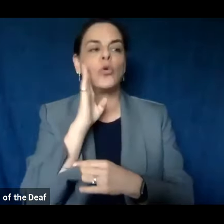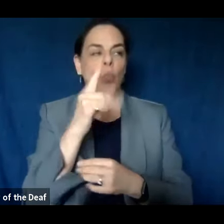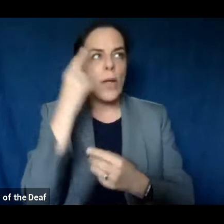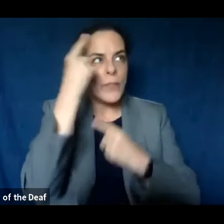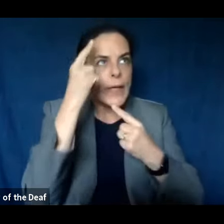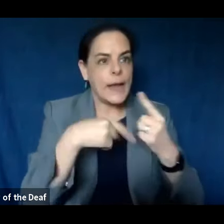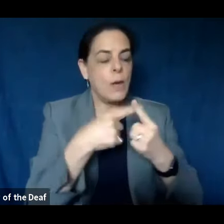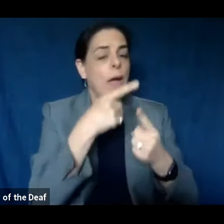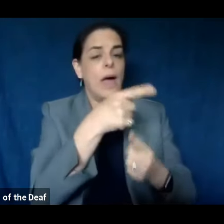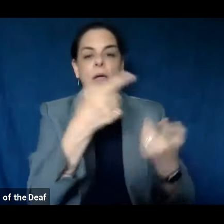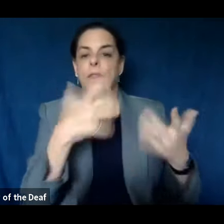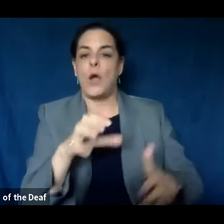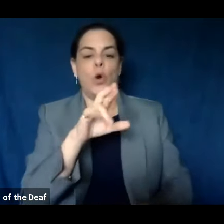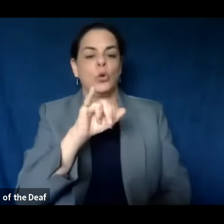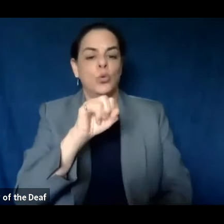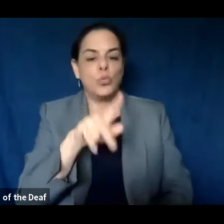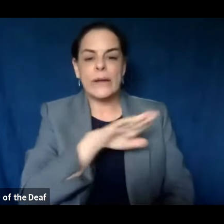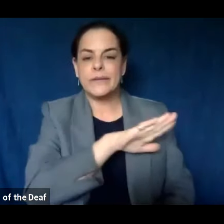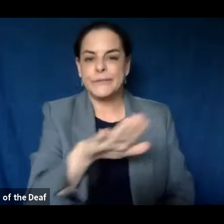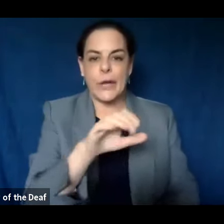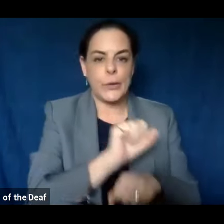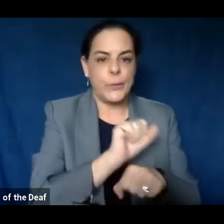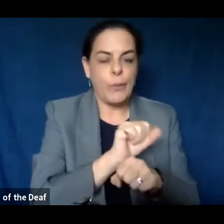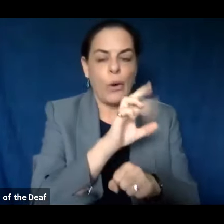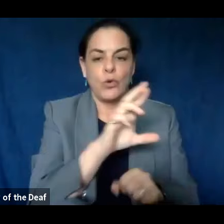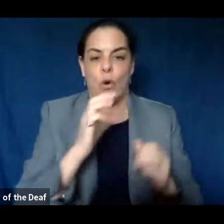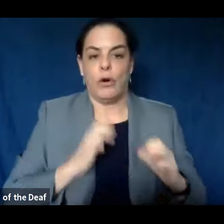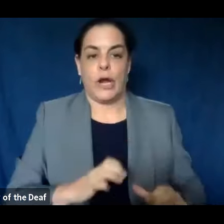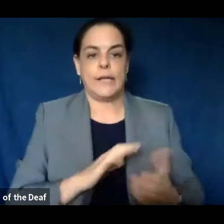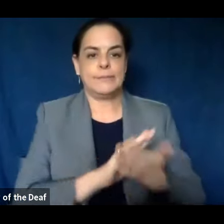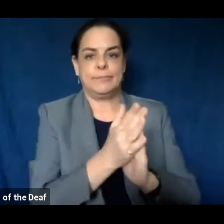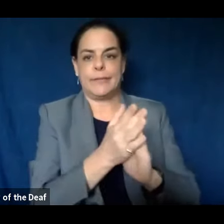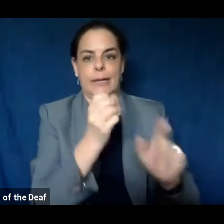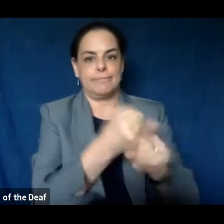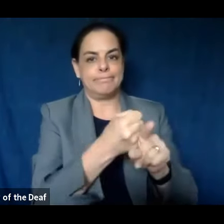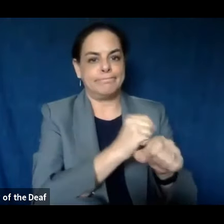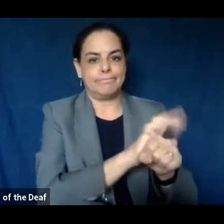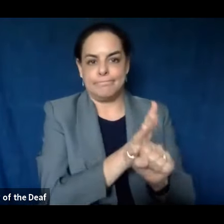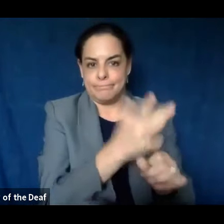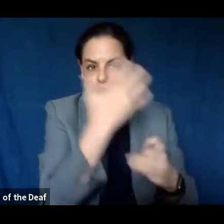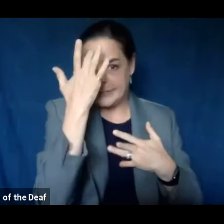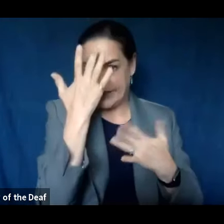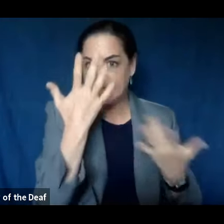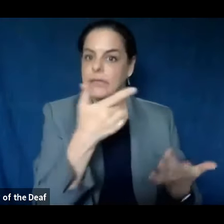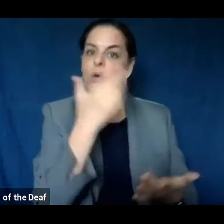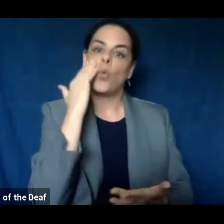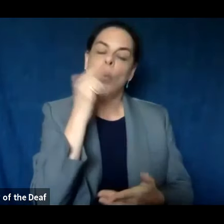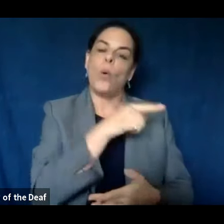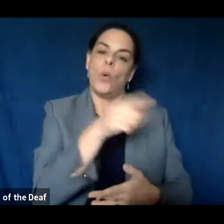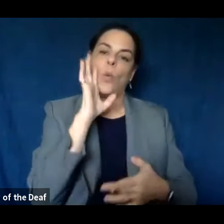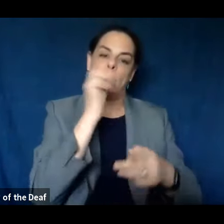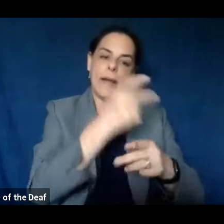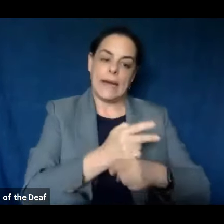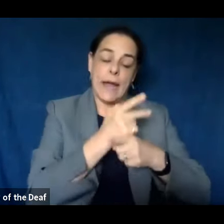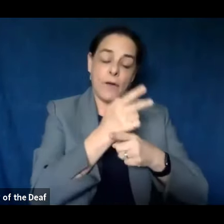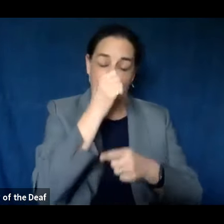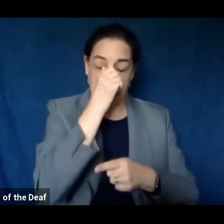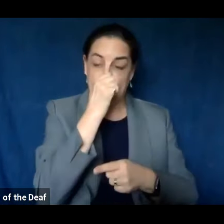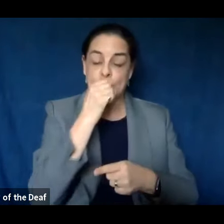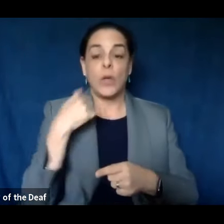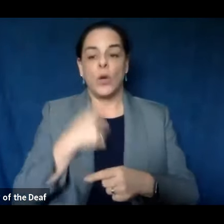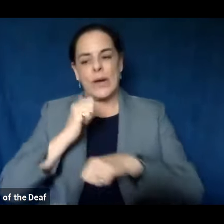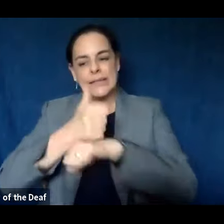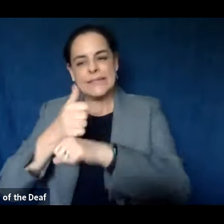of their employees or any of their customers sick. And we know they'll be careful. That we put a lot of restrictions on some of those businesses because of the